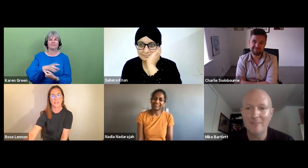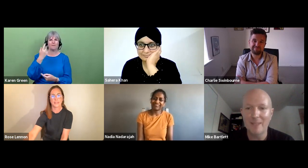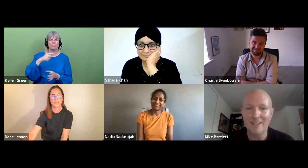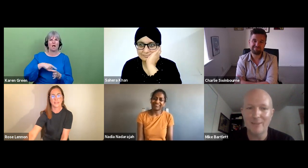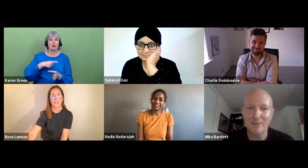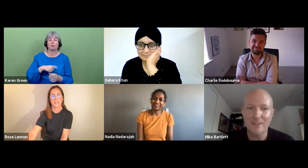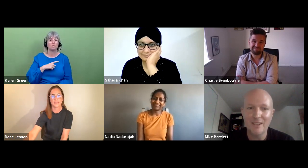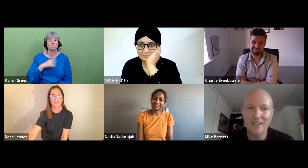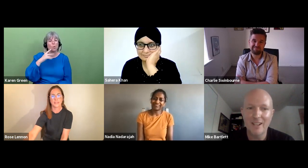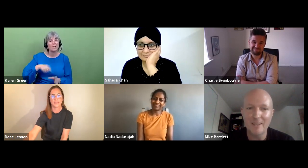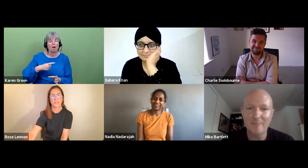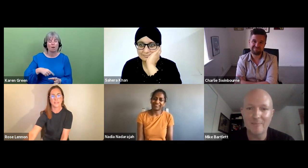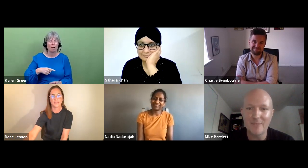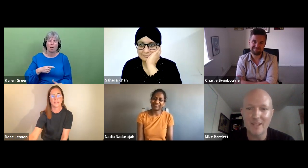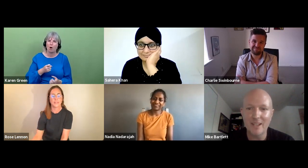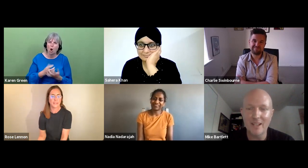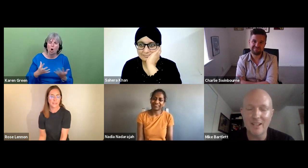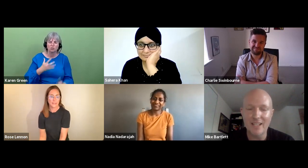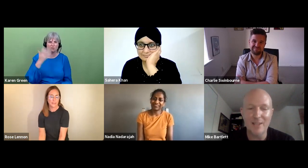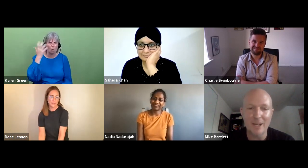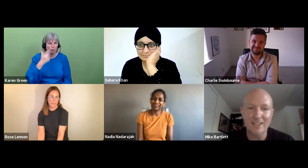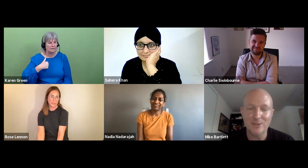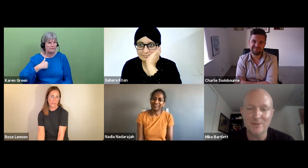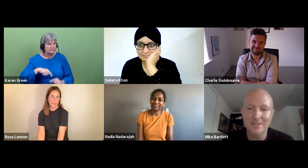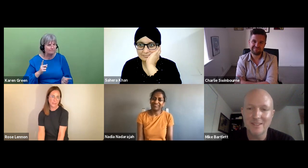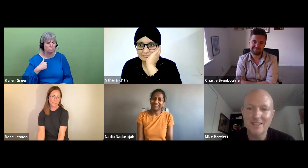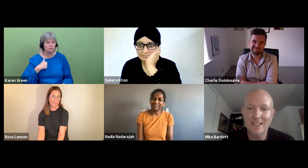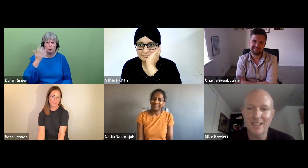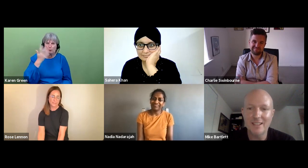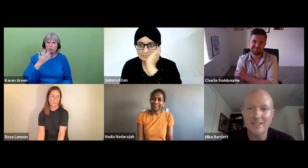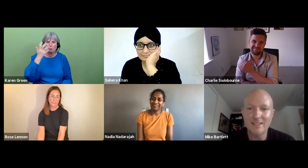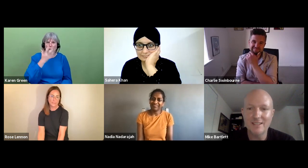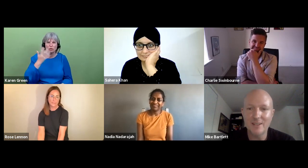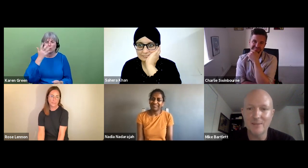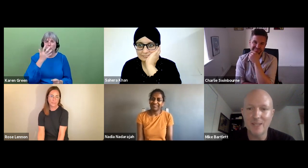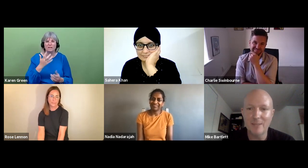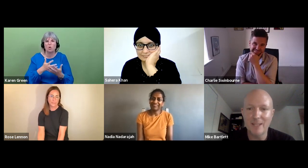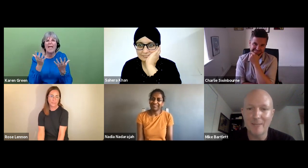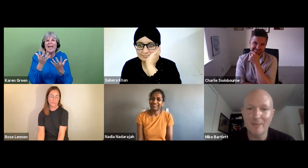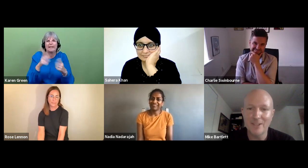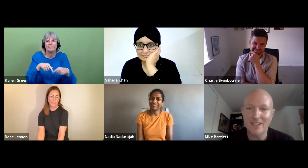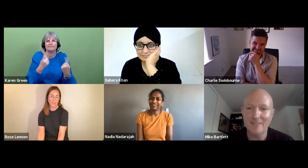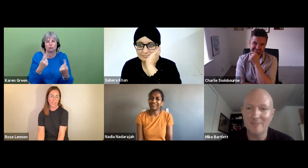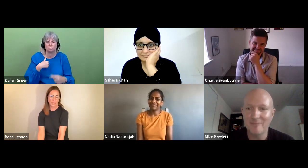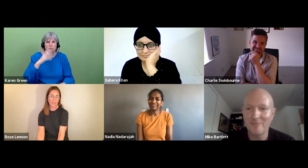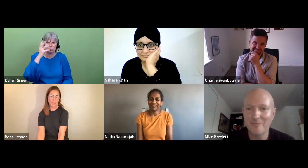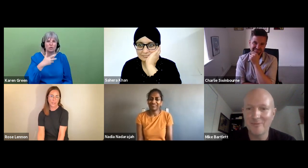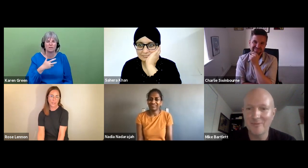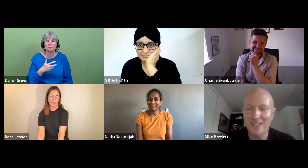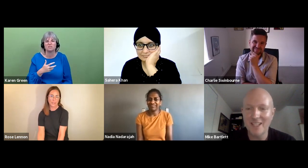being different in any way at all. So yeah, a bit of comfort, I think, for teenage